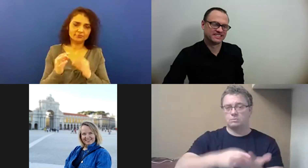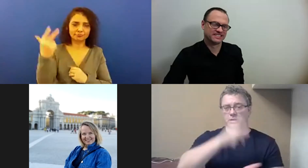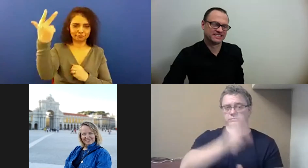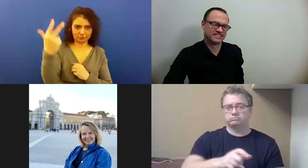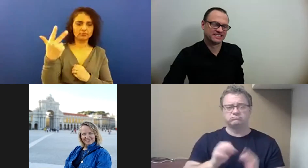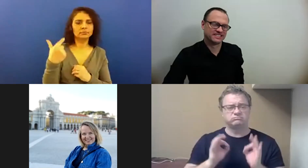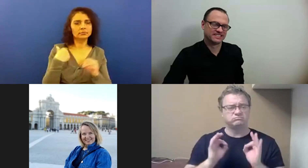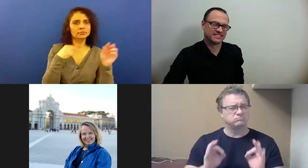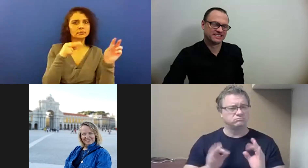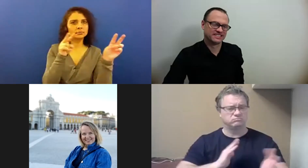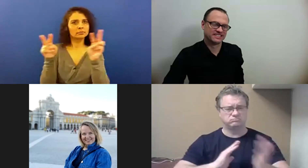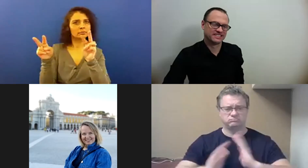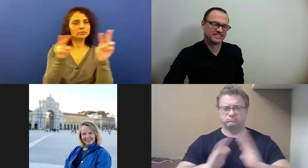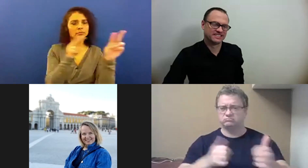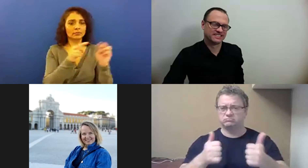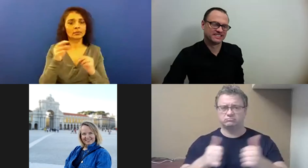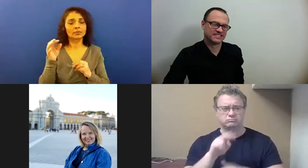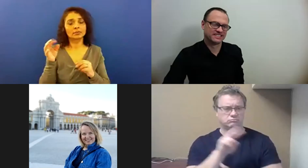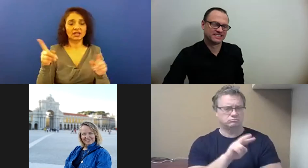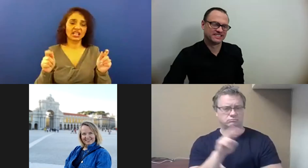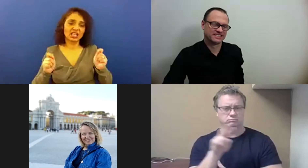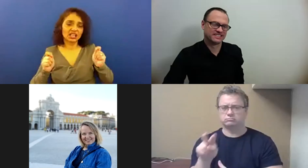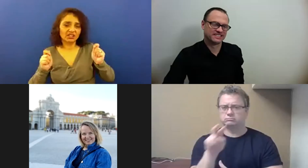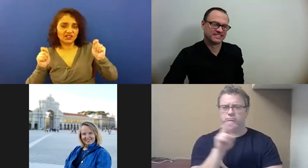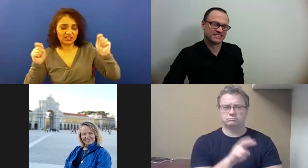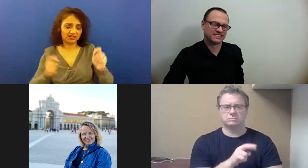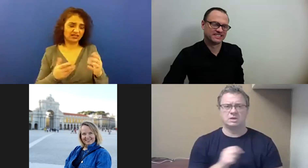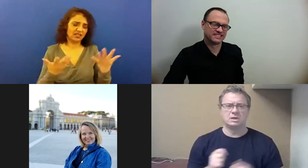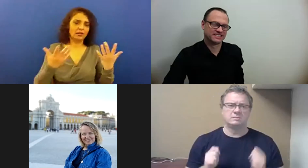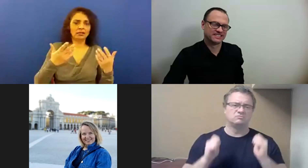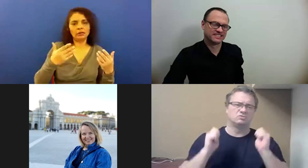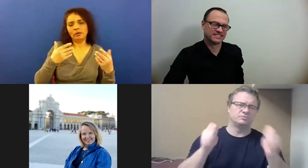We had three fabulous female interpreters.